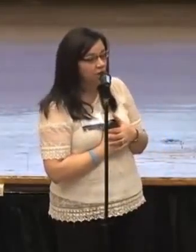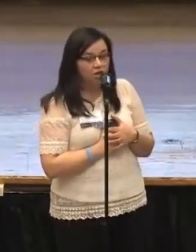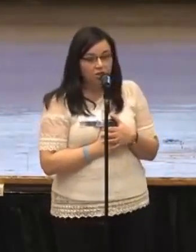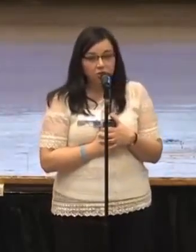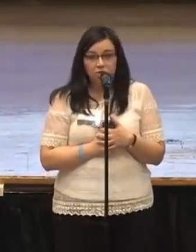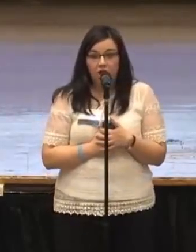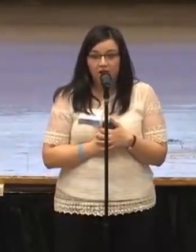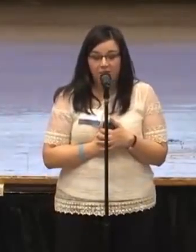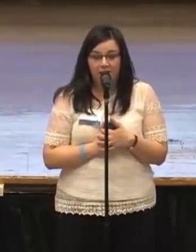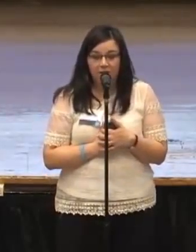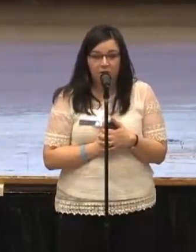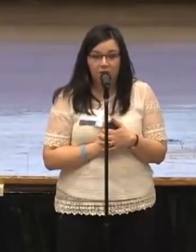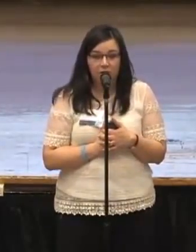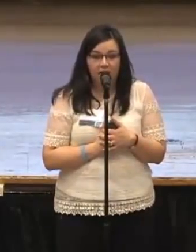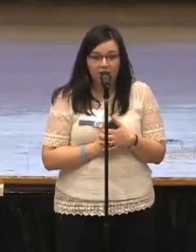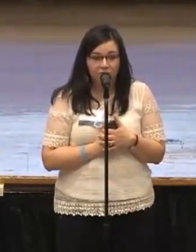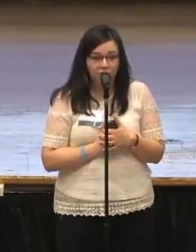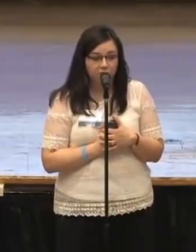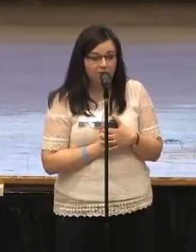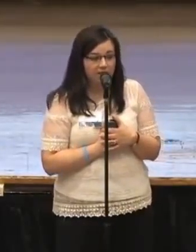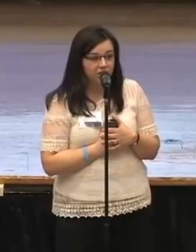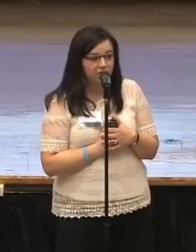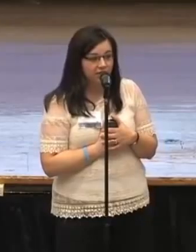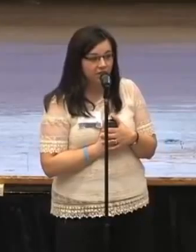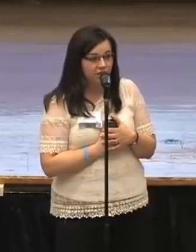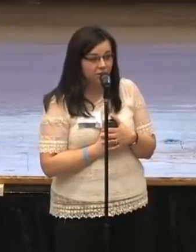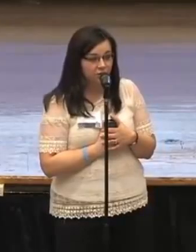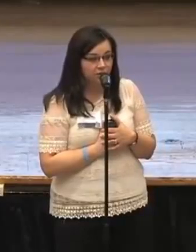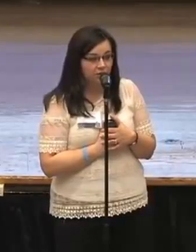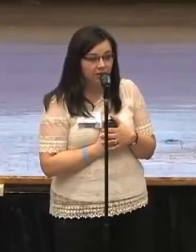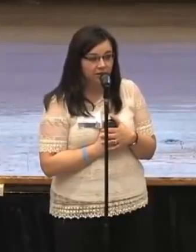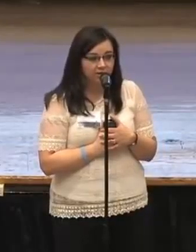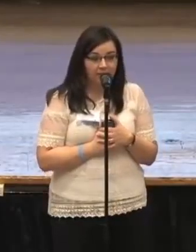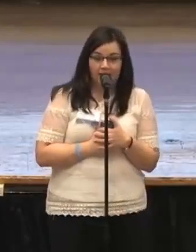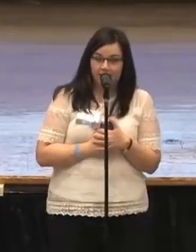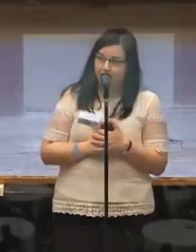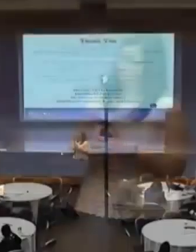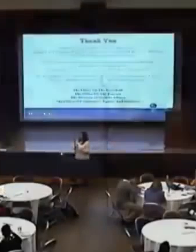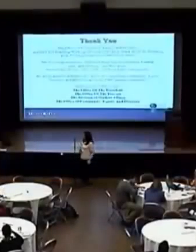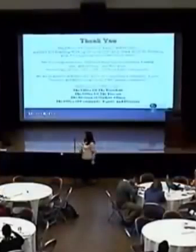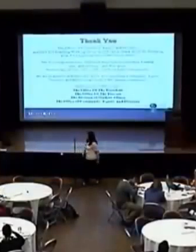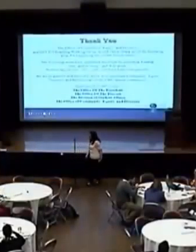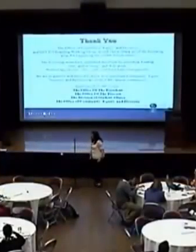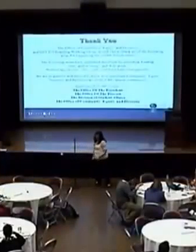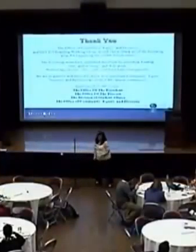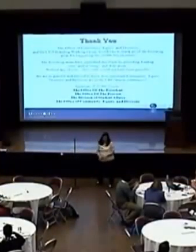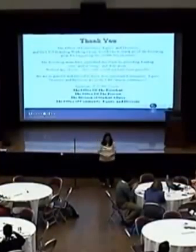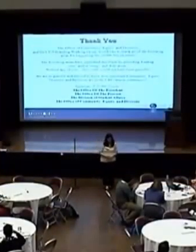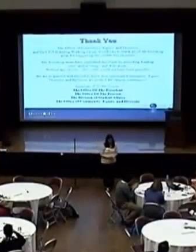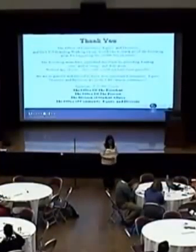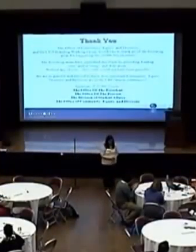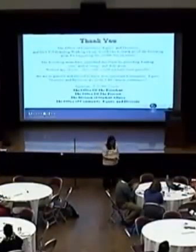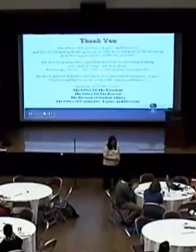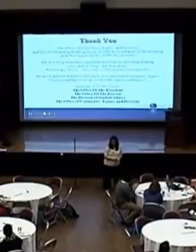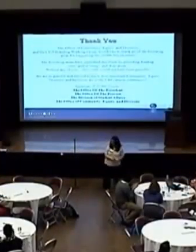Center to talk about our afternoon sessions and to introduce our speakers. Annie?